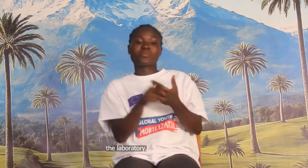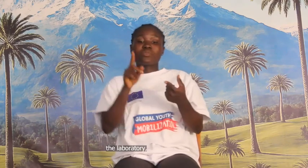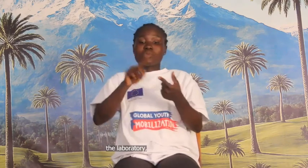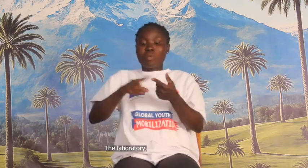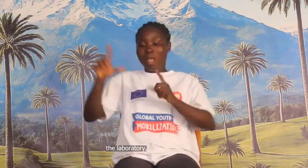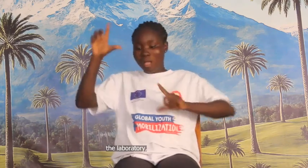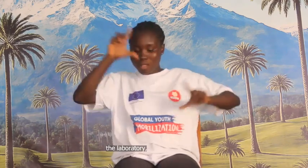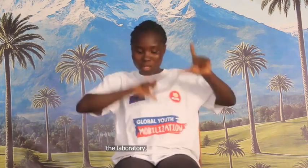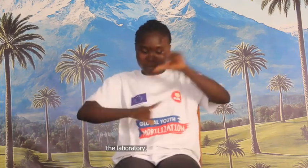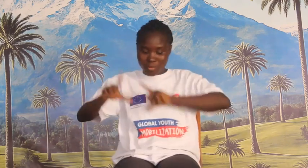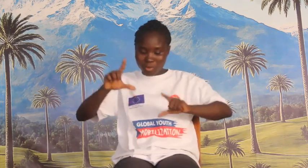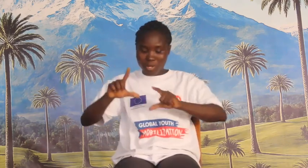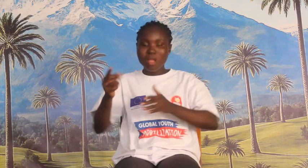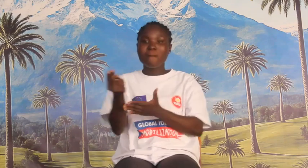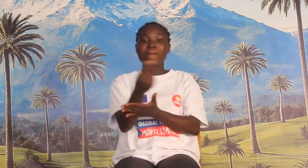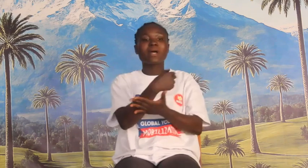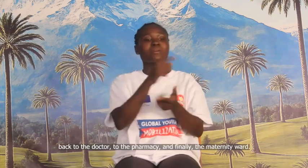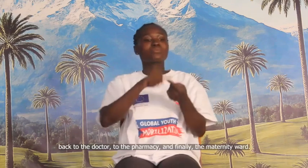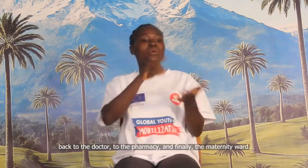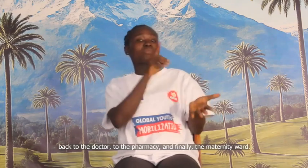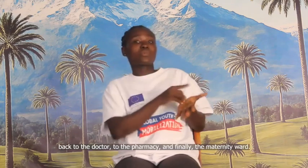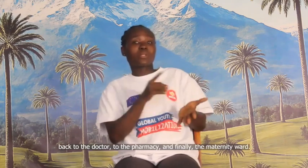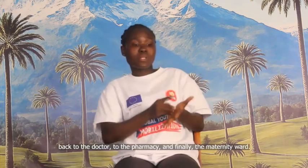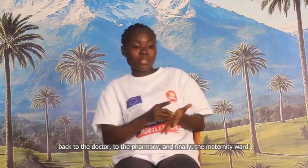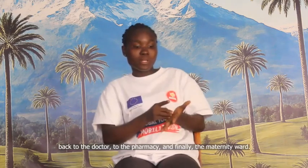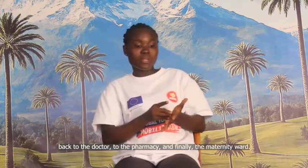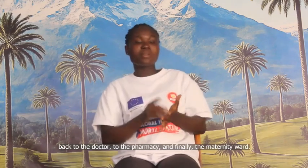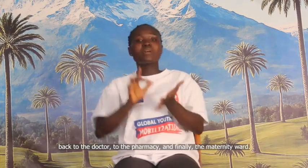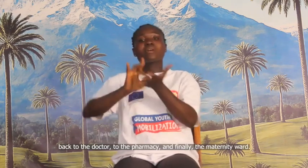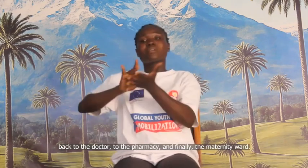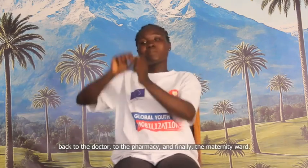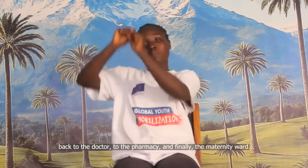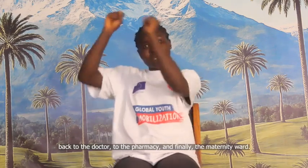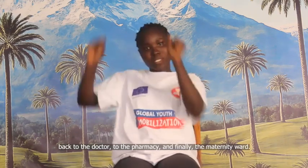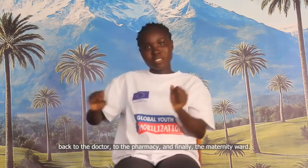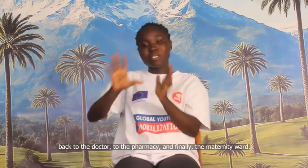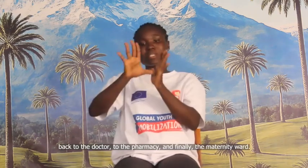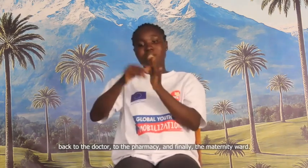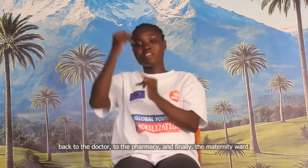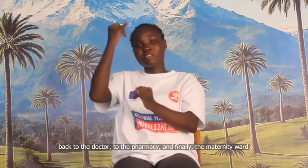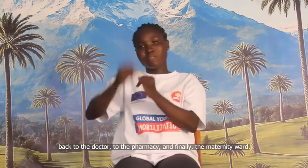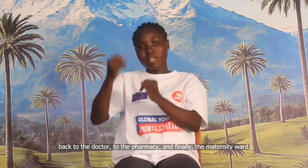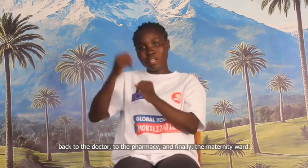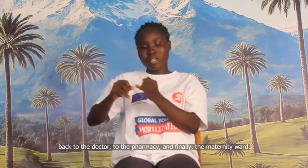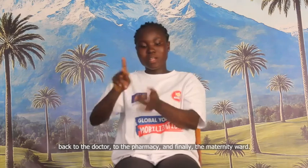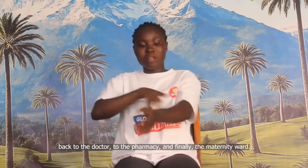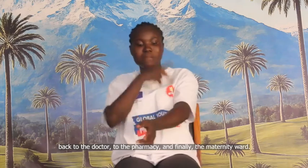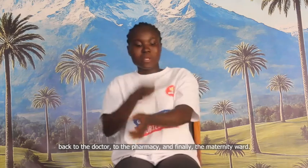the laboratory, back to the doctor, to the pharmacy, and finally, the maternity ward.